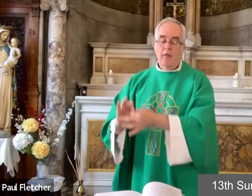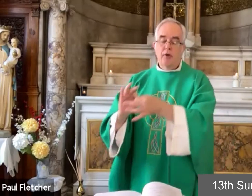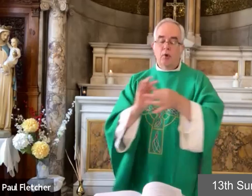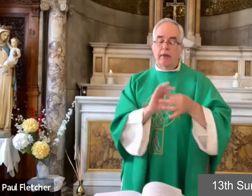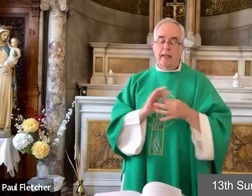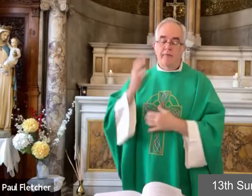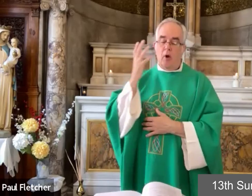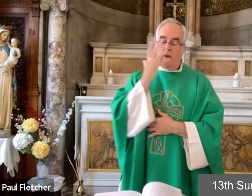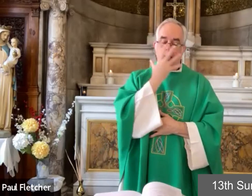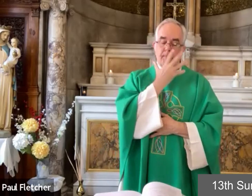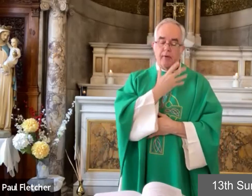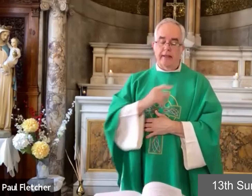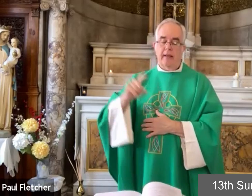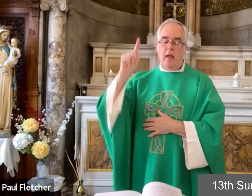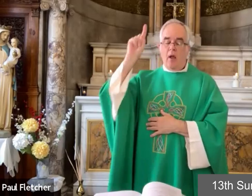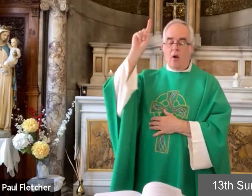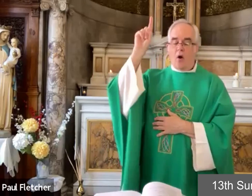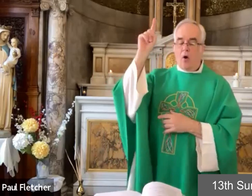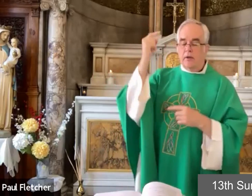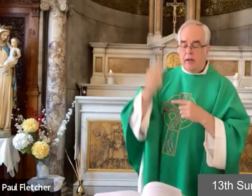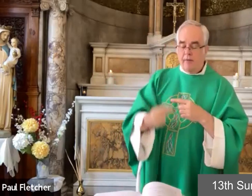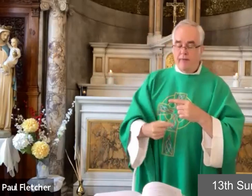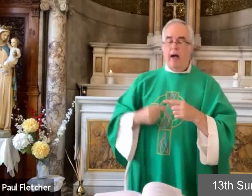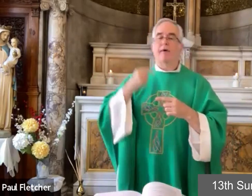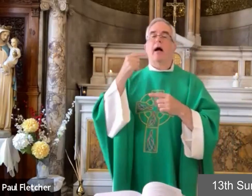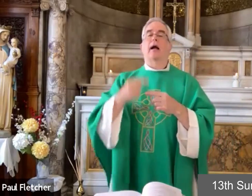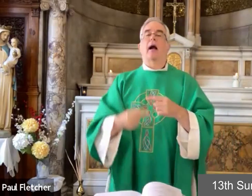the unity of the Holy Spirit, God, forever and ever.